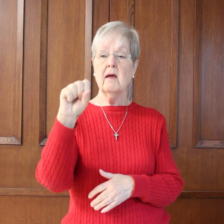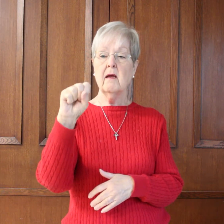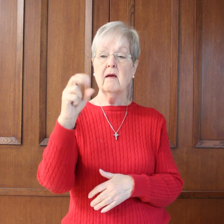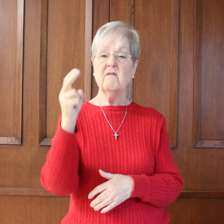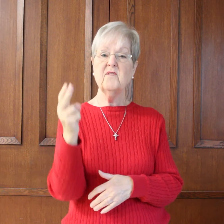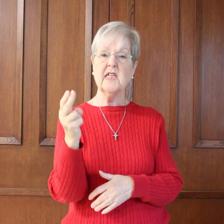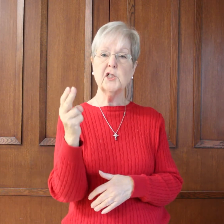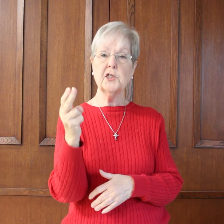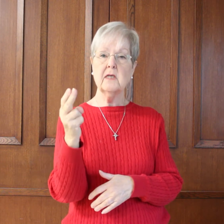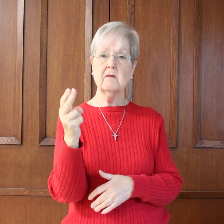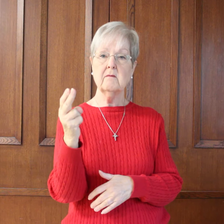fish.